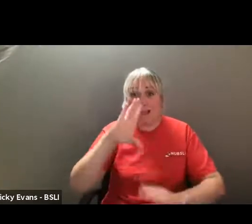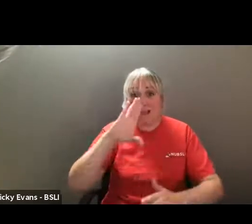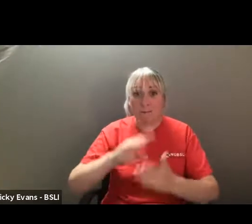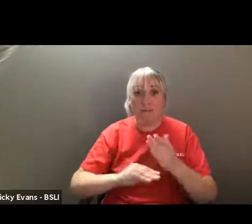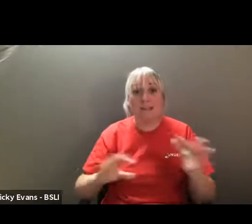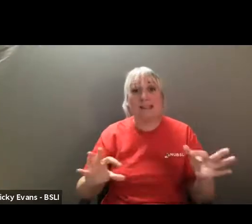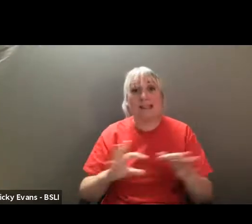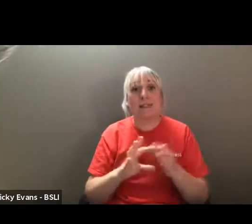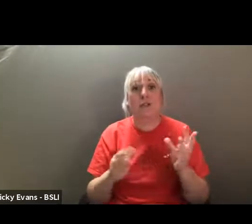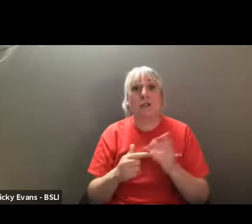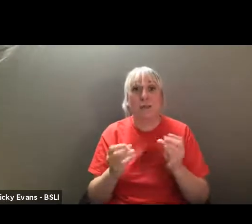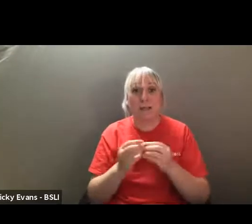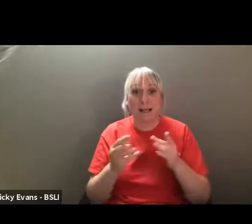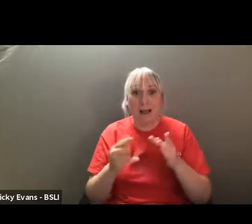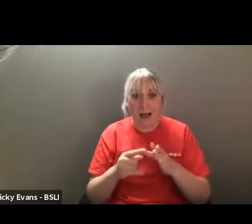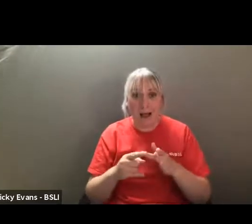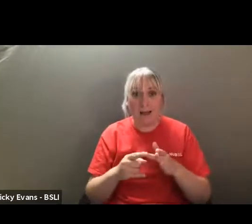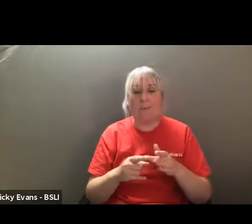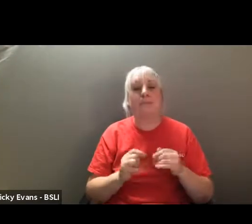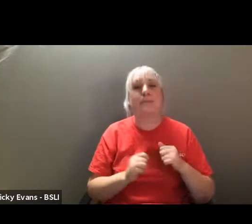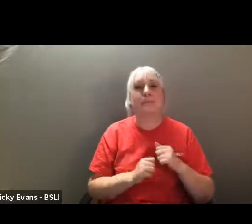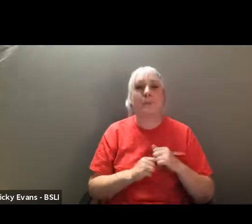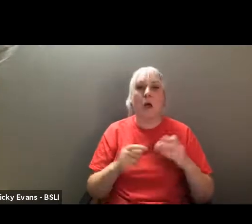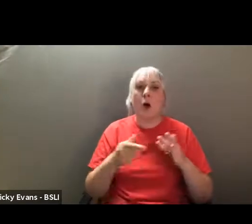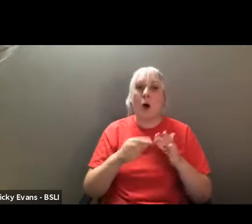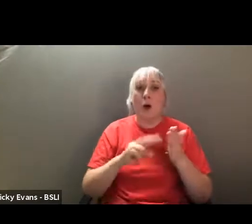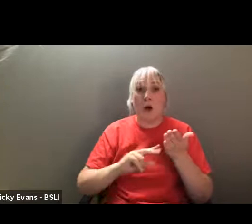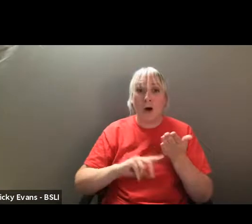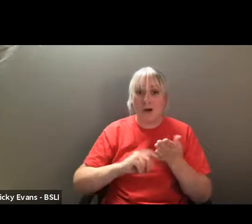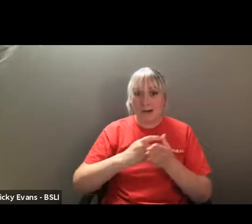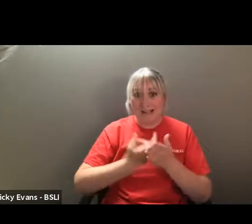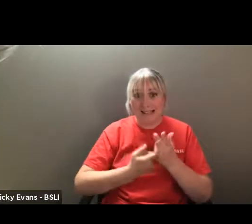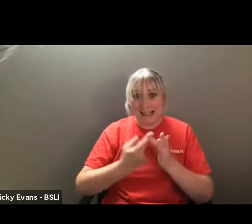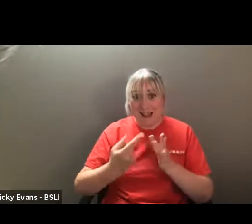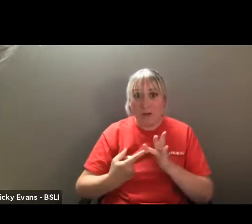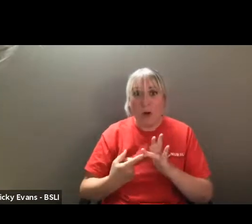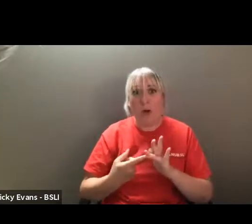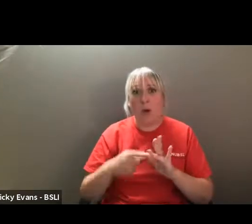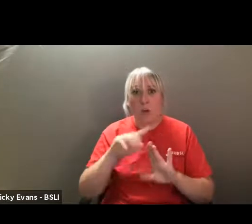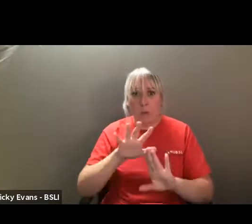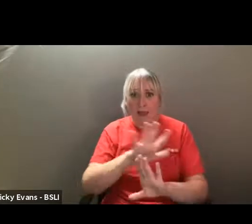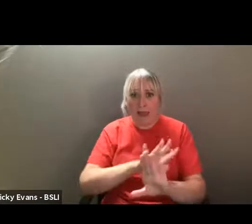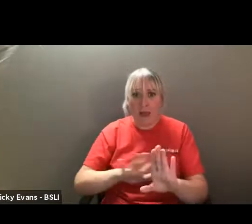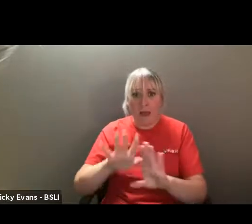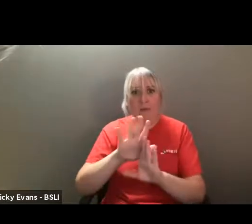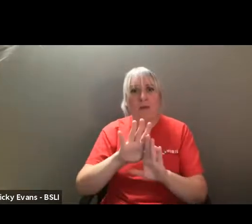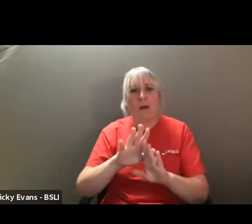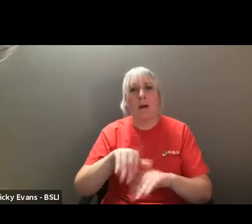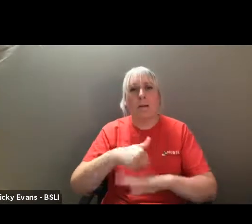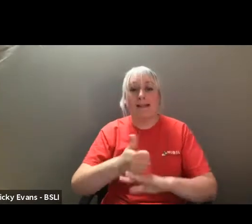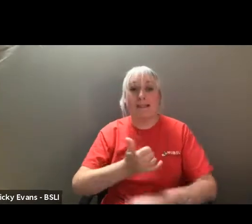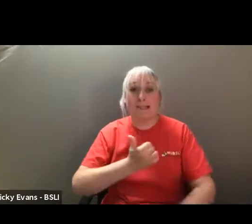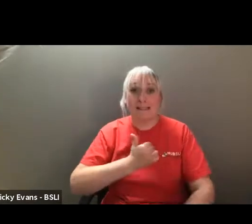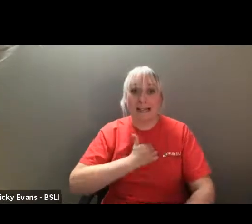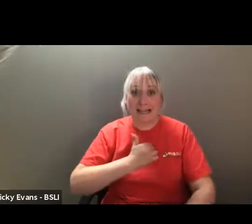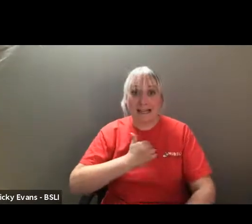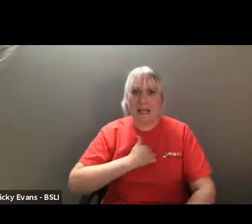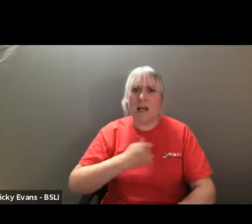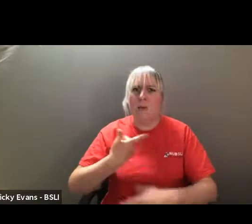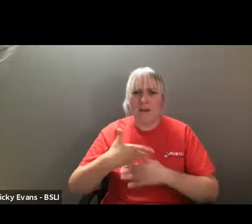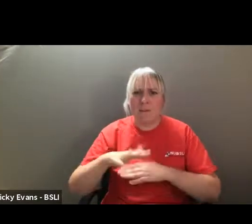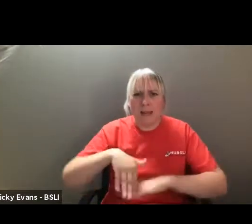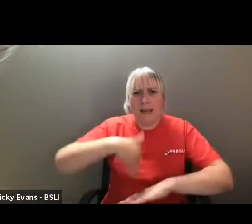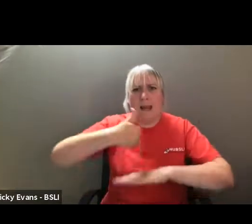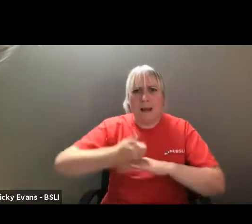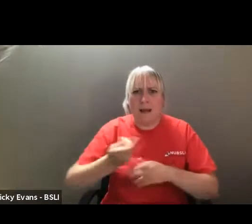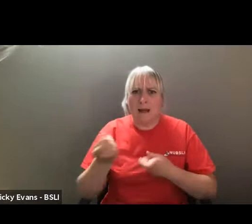Now, Ontario, as some of you may know, is a province in Canada that we ran a basic income pilot